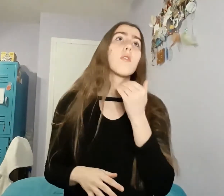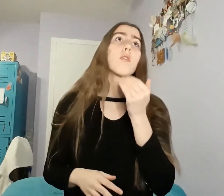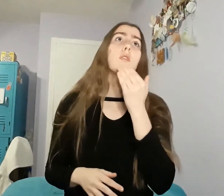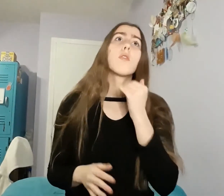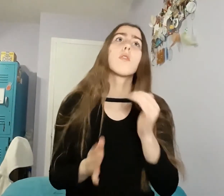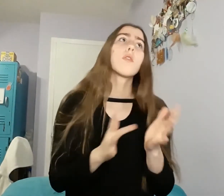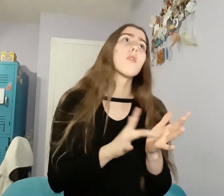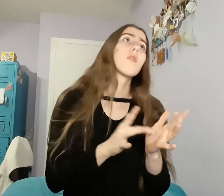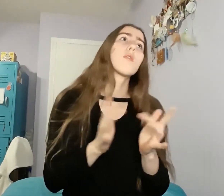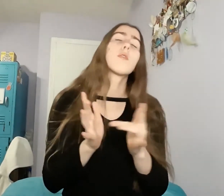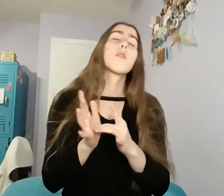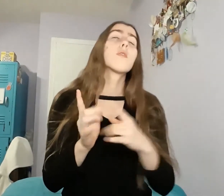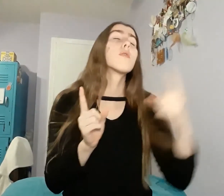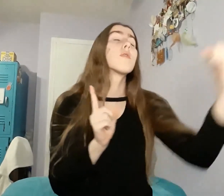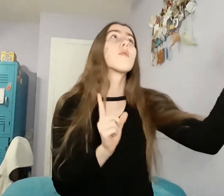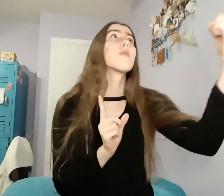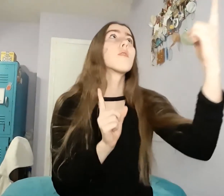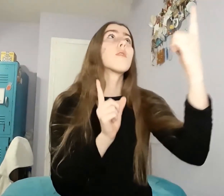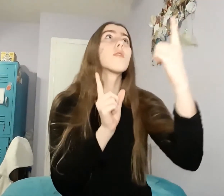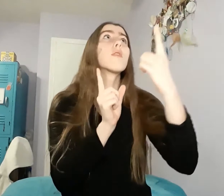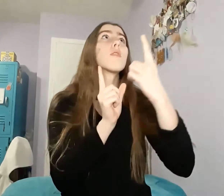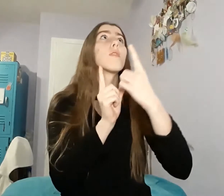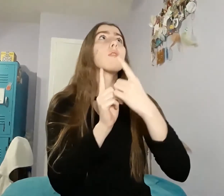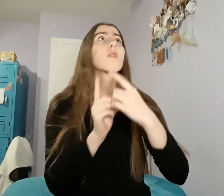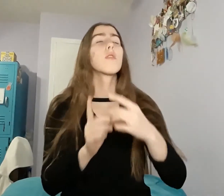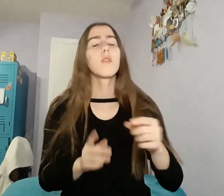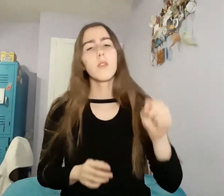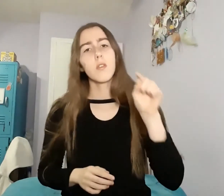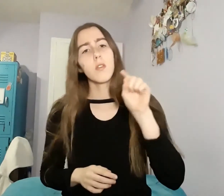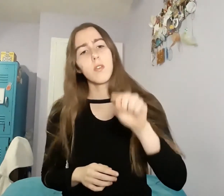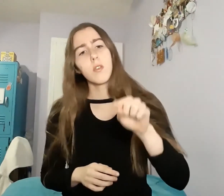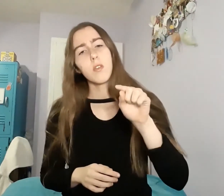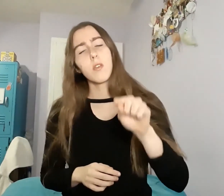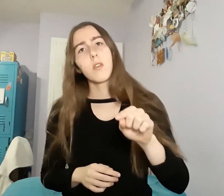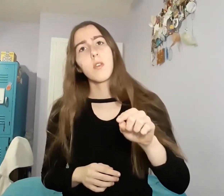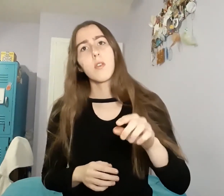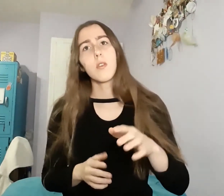Sweet Jesus, would you meet me